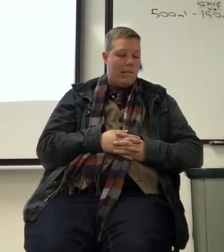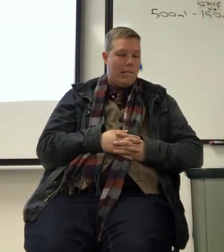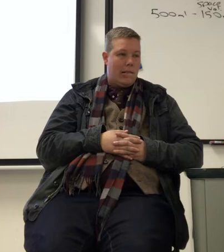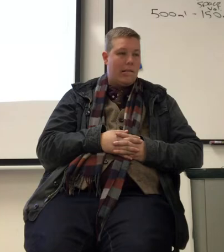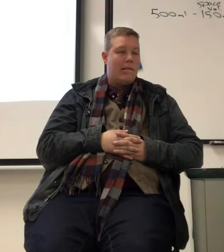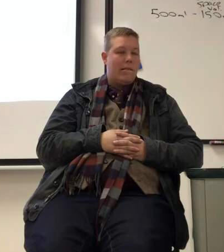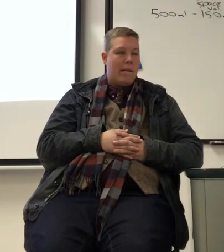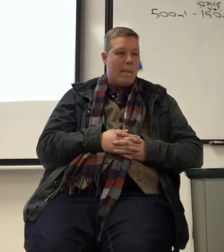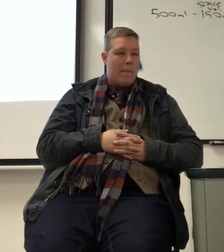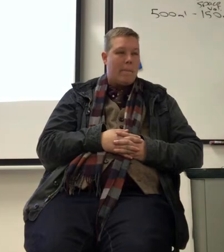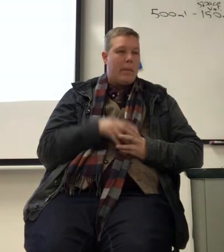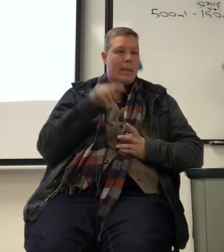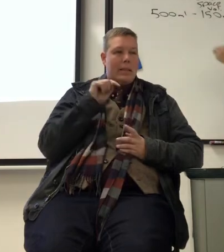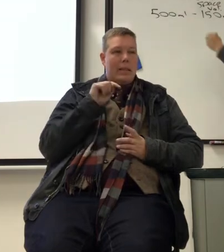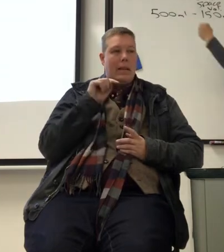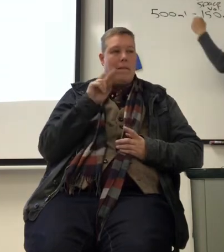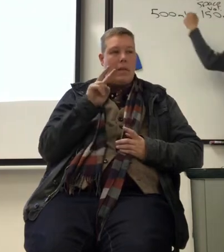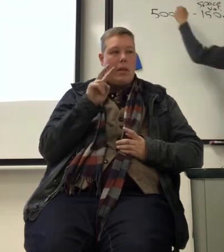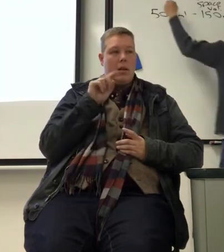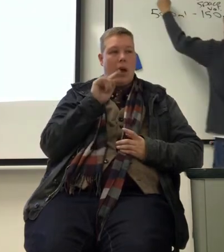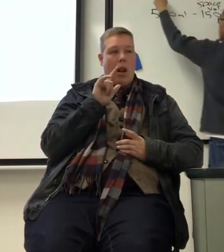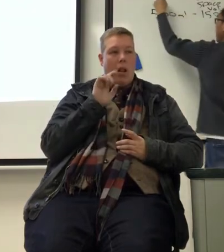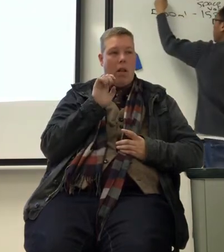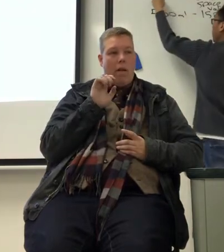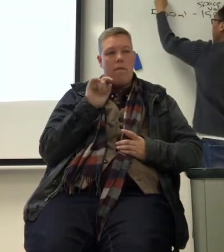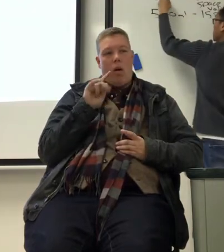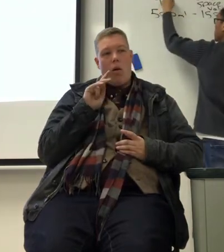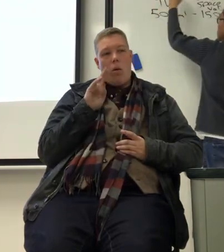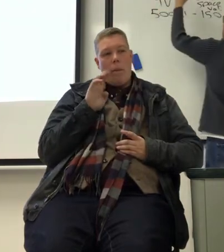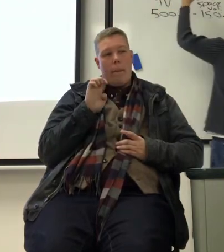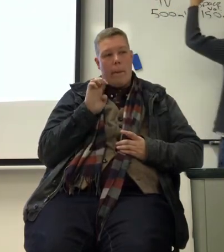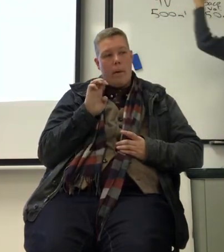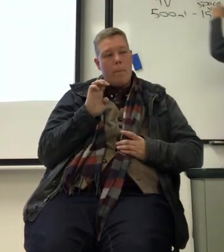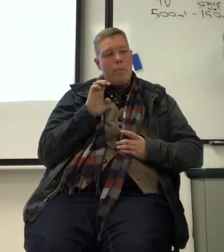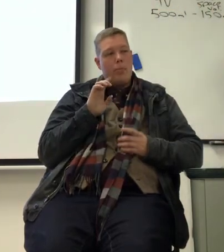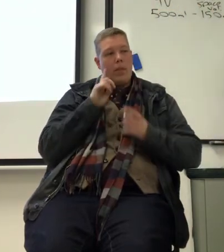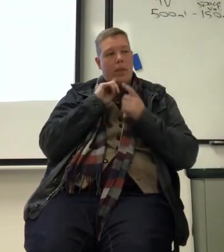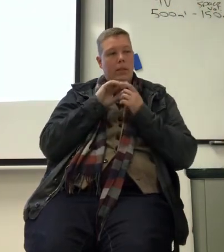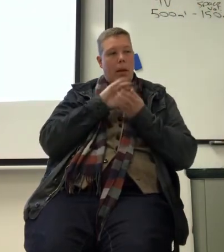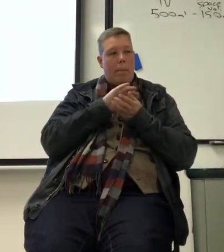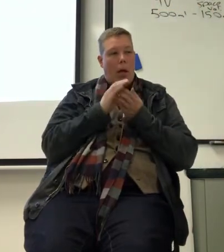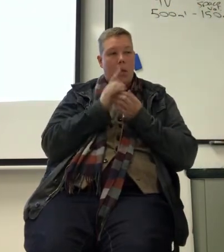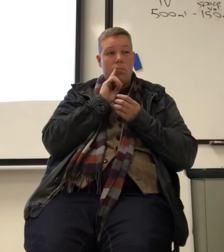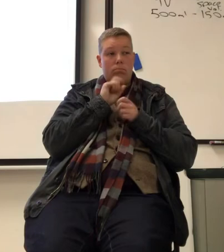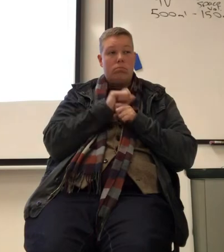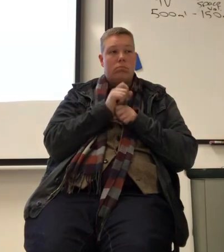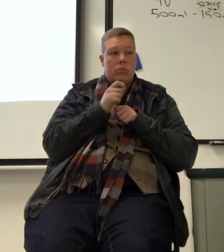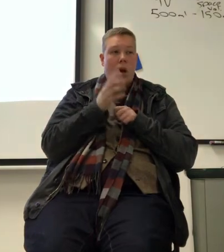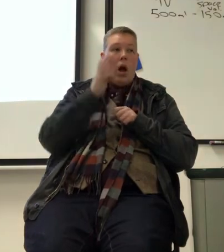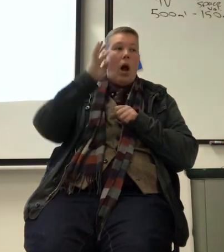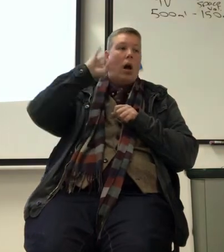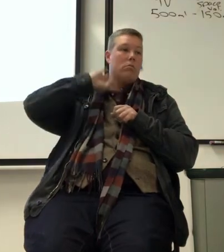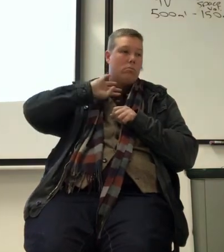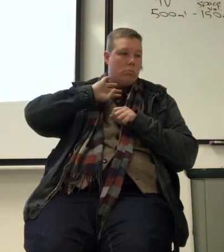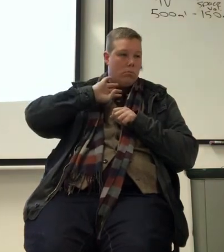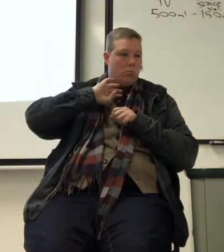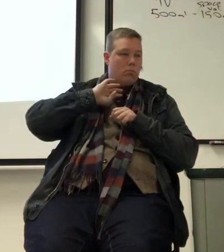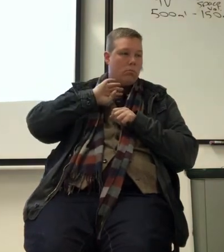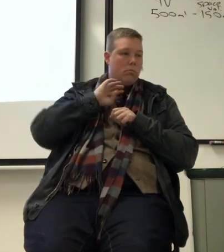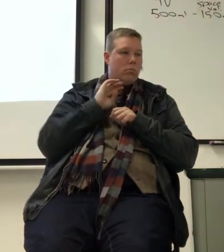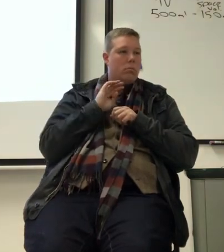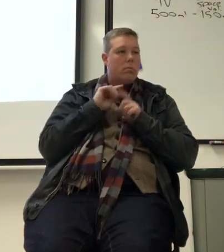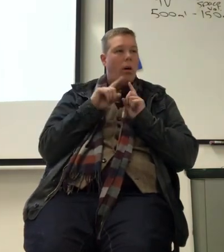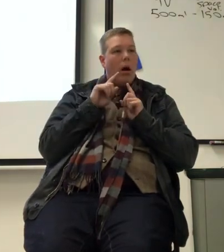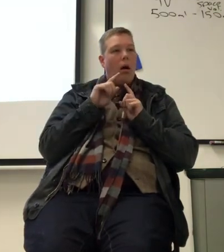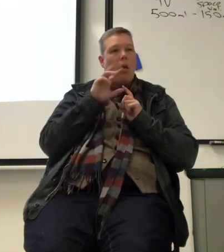Right there. TV, tidal volume, that's the 500. That's the amount you're actually inhaling, inspiring into your system.